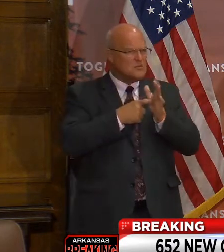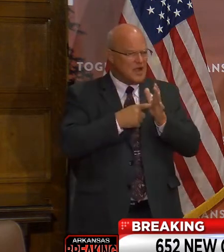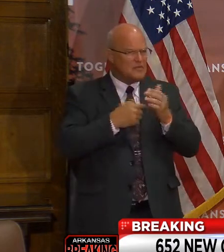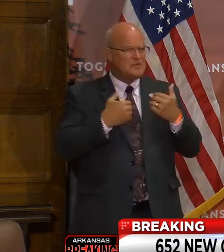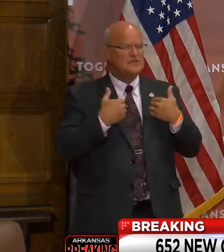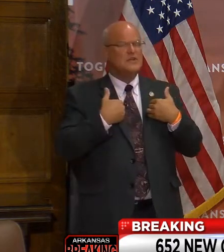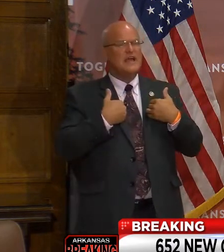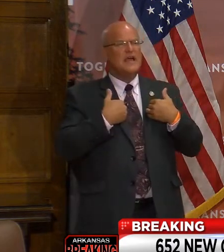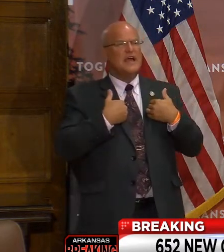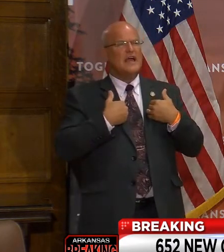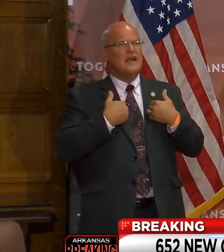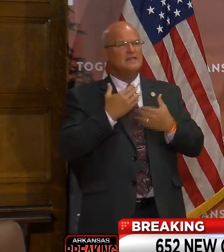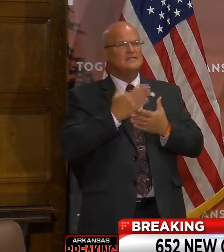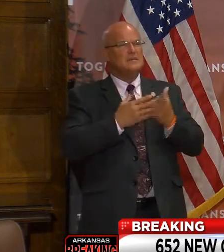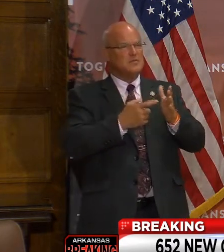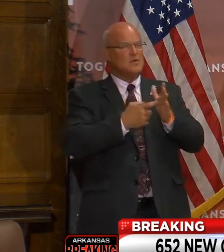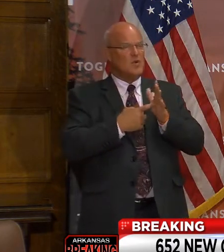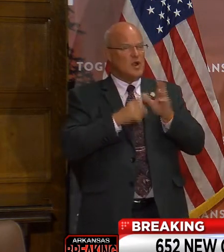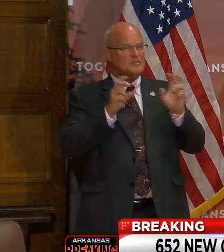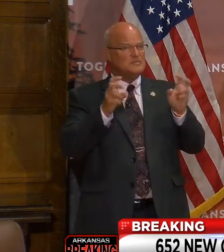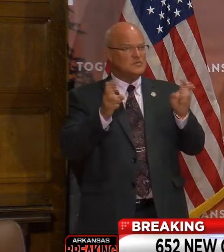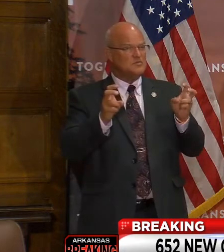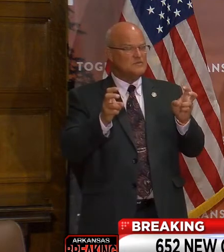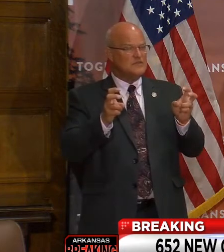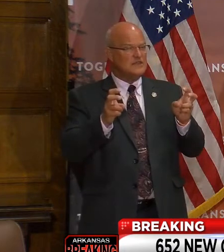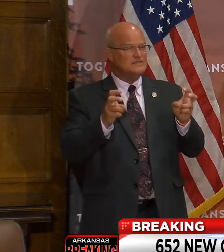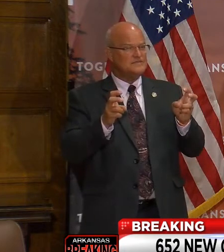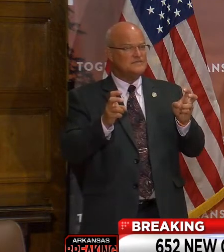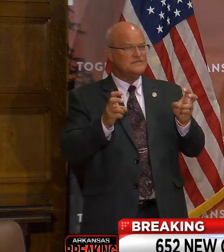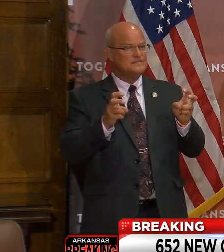going to have some requirements in terms of the